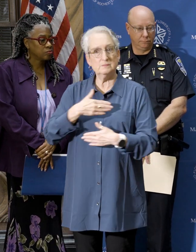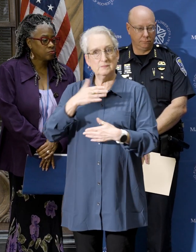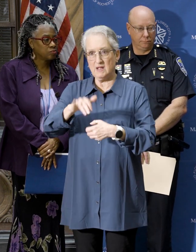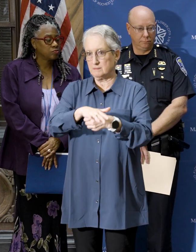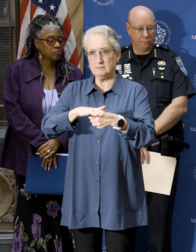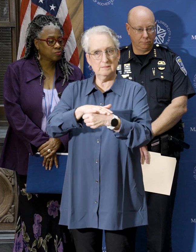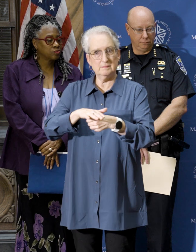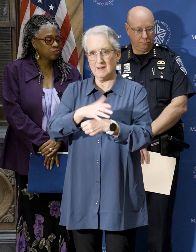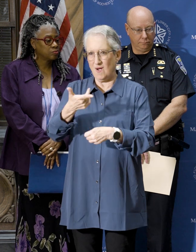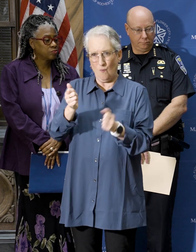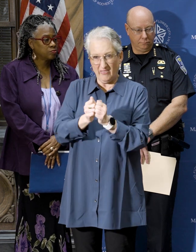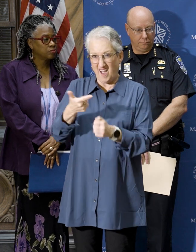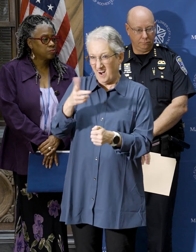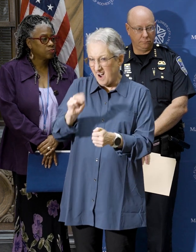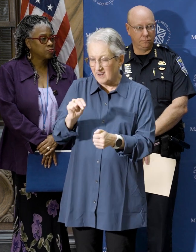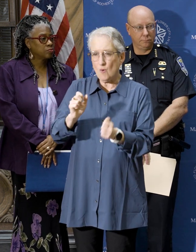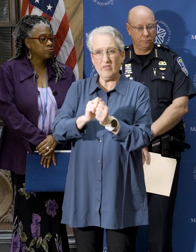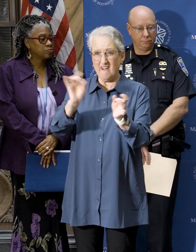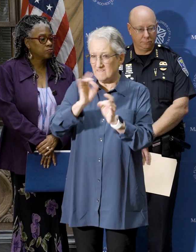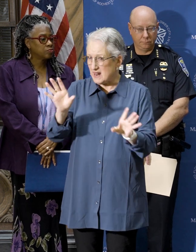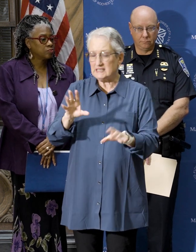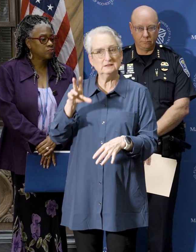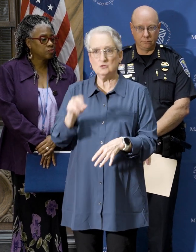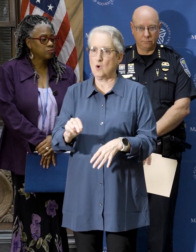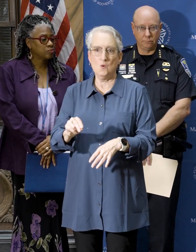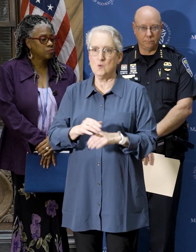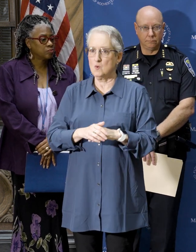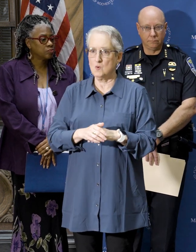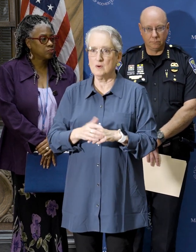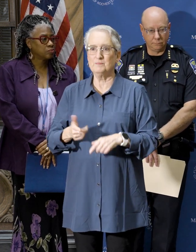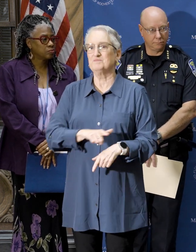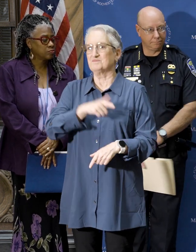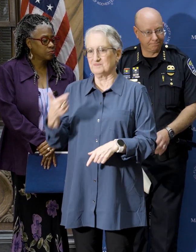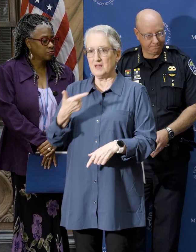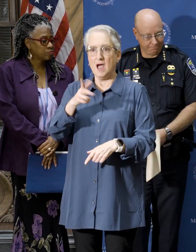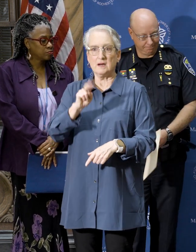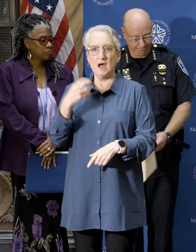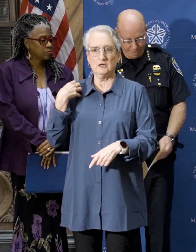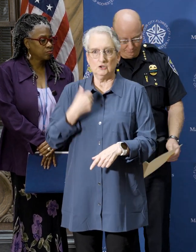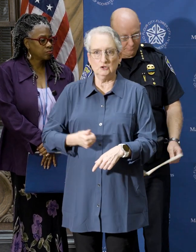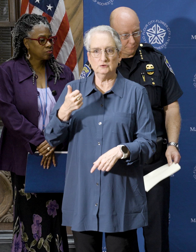I'll have the chief say a few words, and then we'll go over to our corporation counsel.